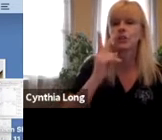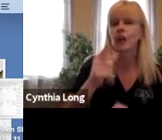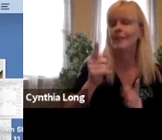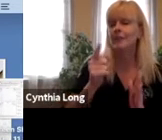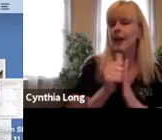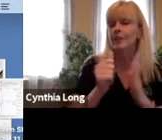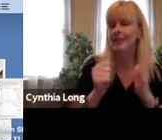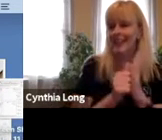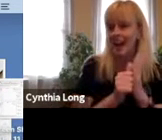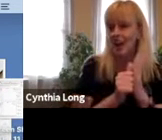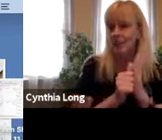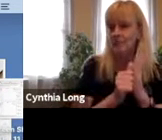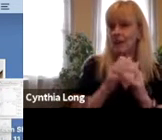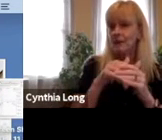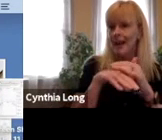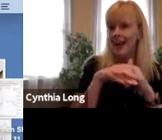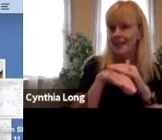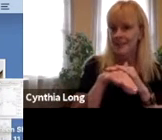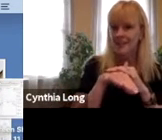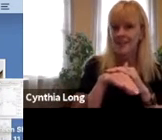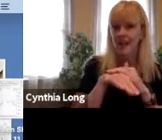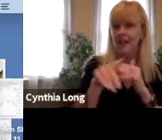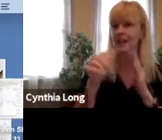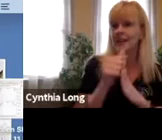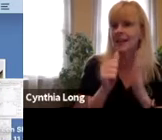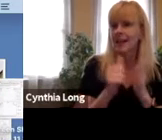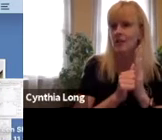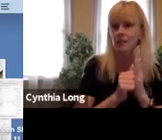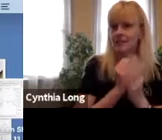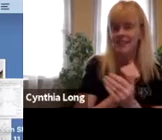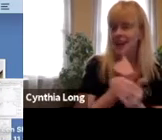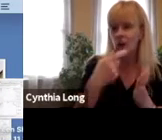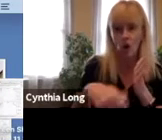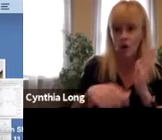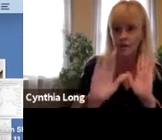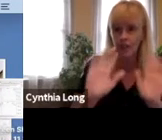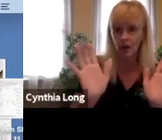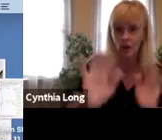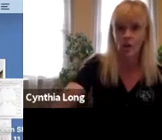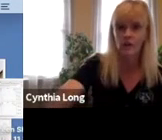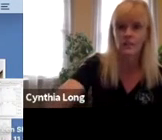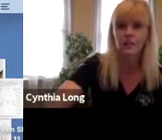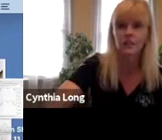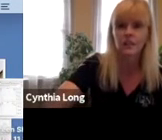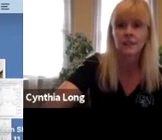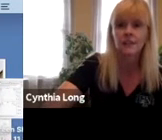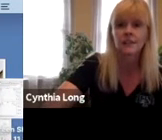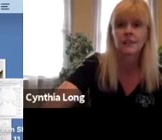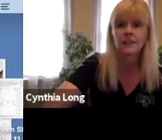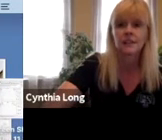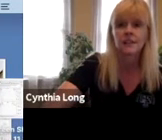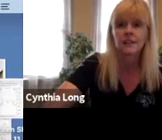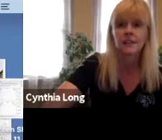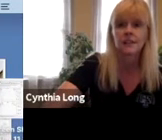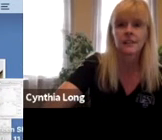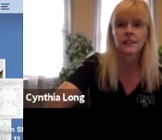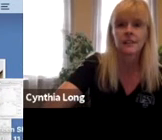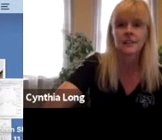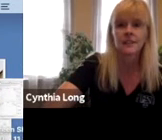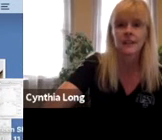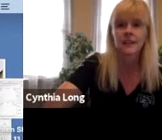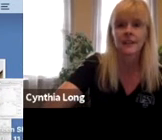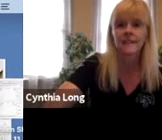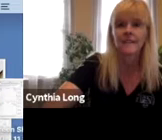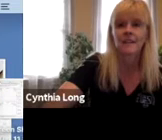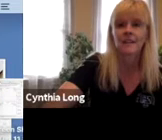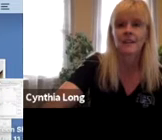I'm just curious, you have to have an account to be able to access that, and the account does not cost at all. Let